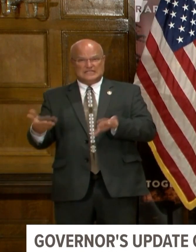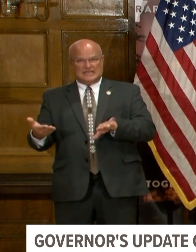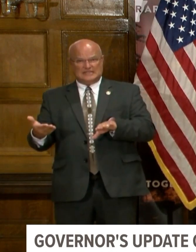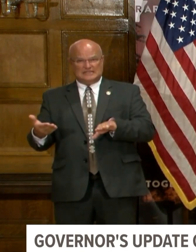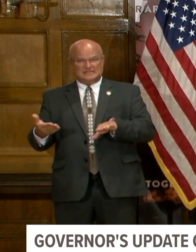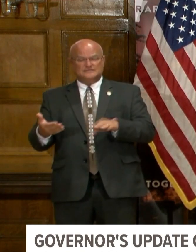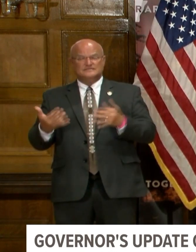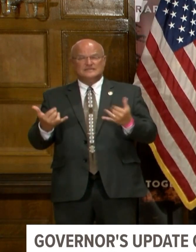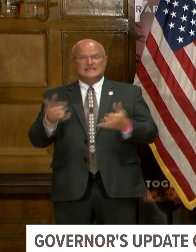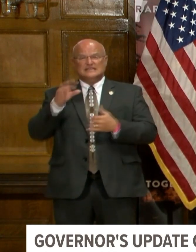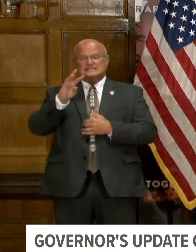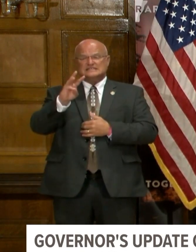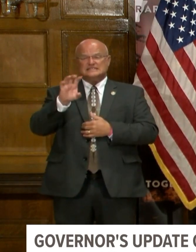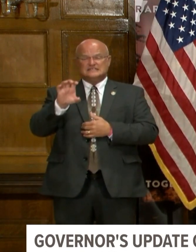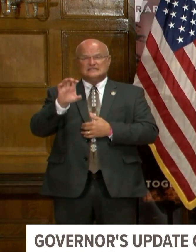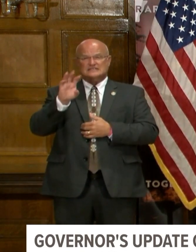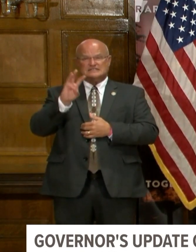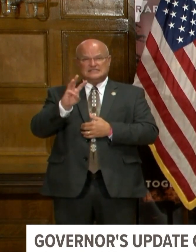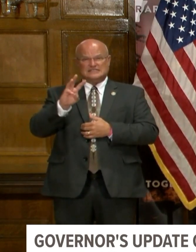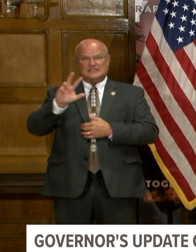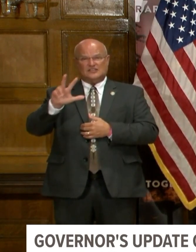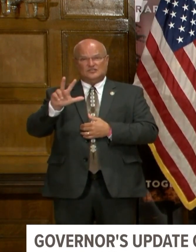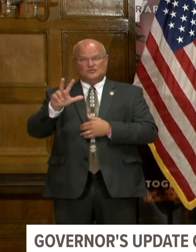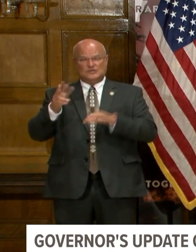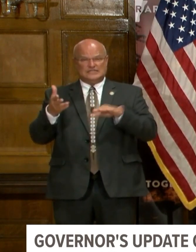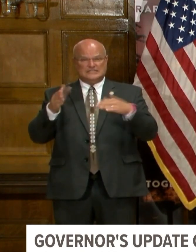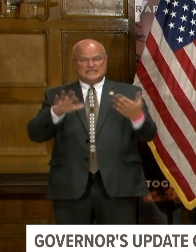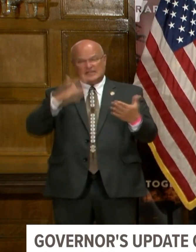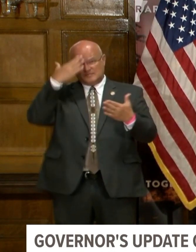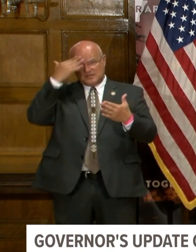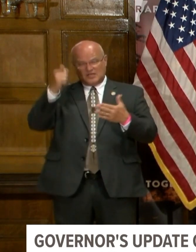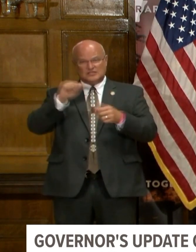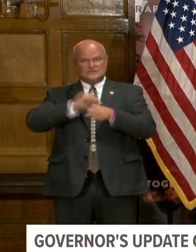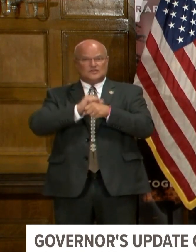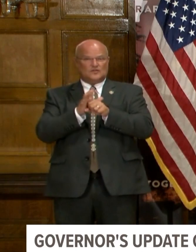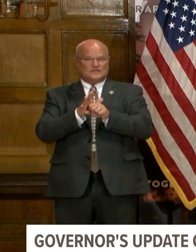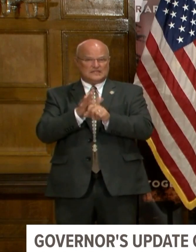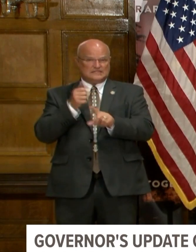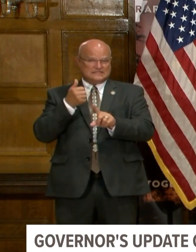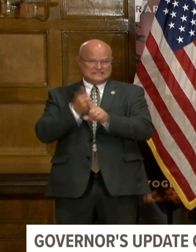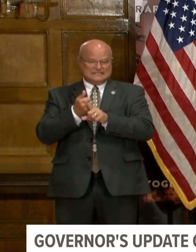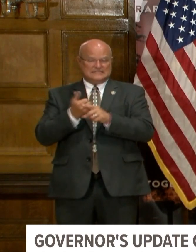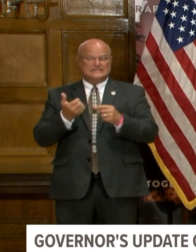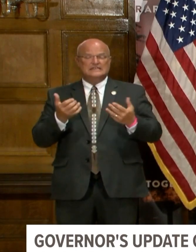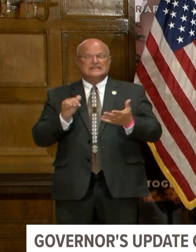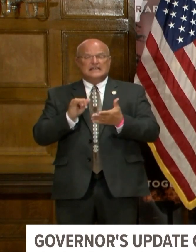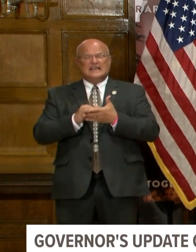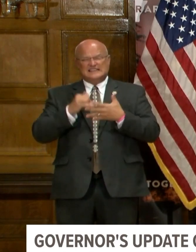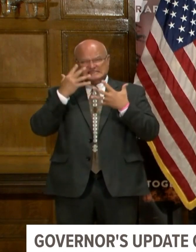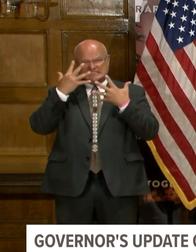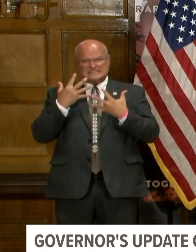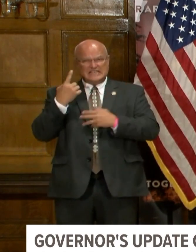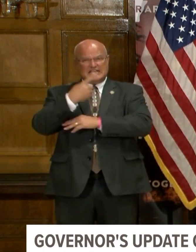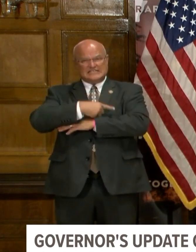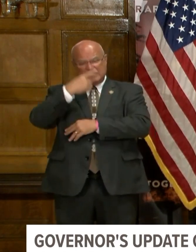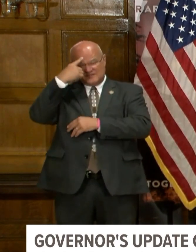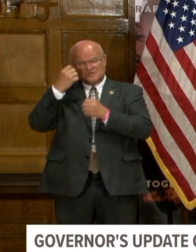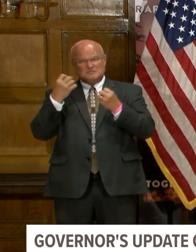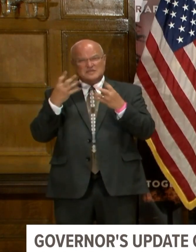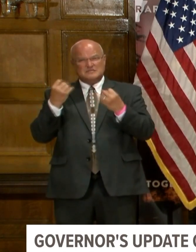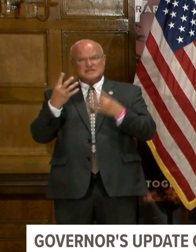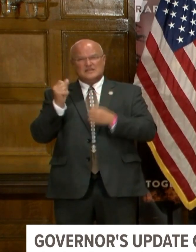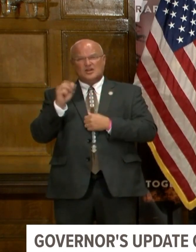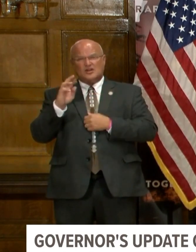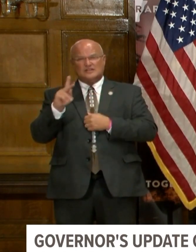us to 663 deaths as a result of COVID-19. And that's certainly a sad day for many